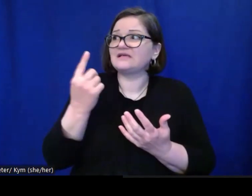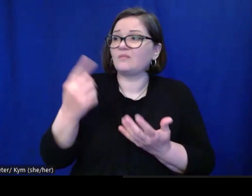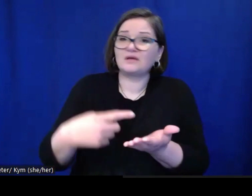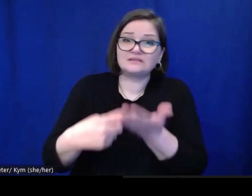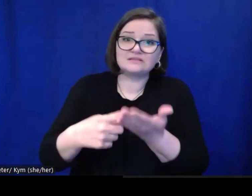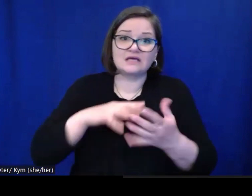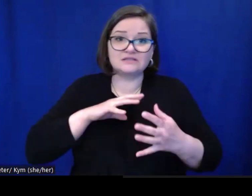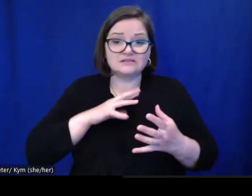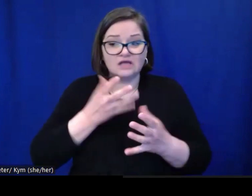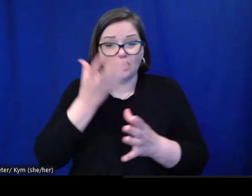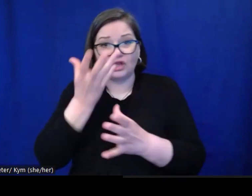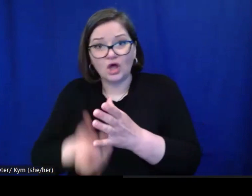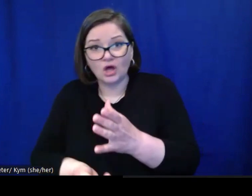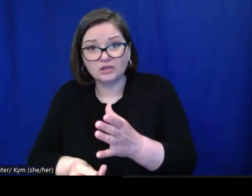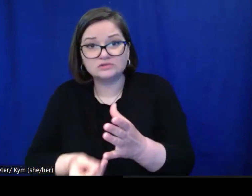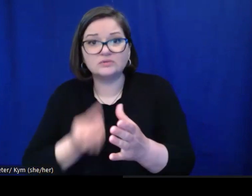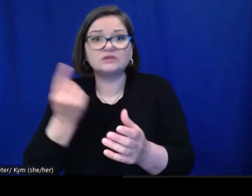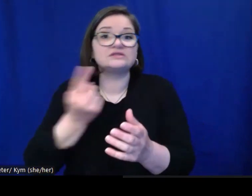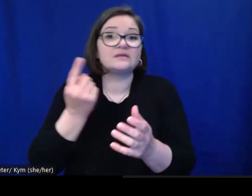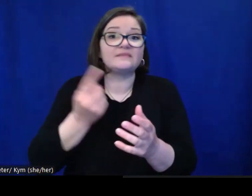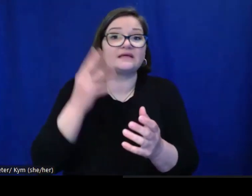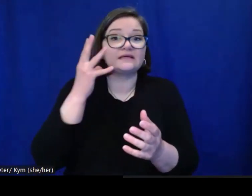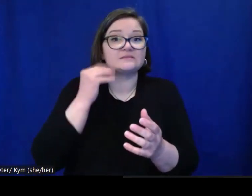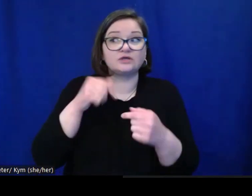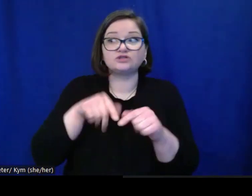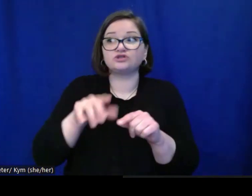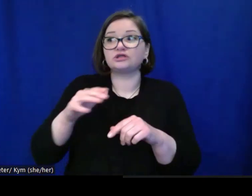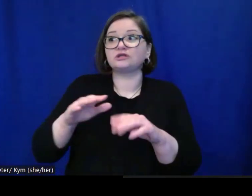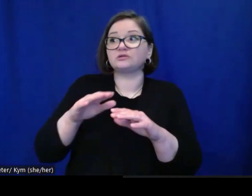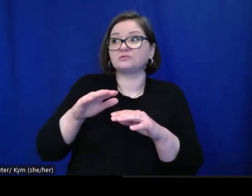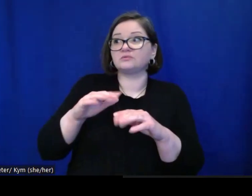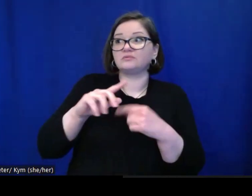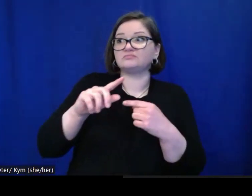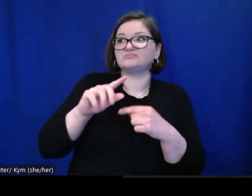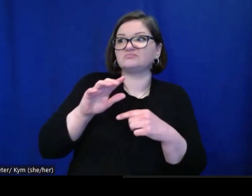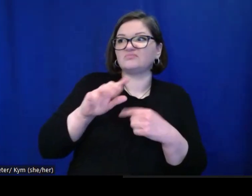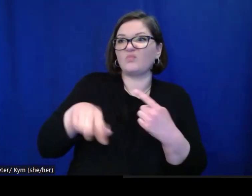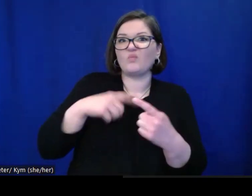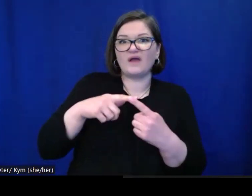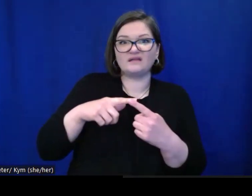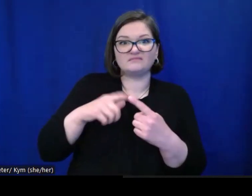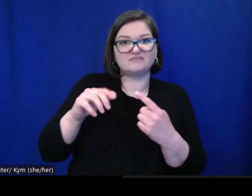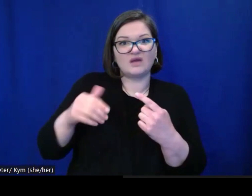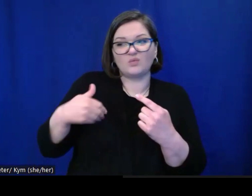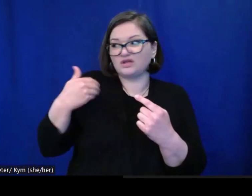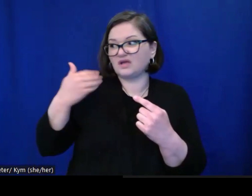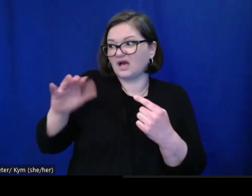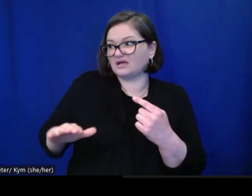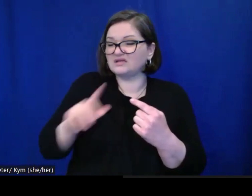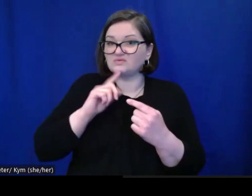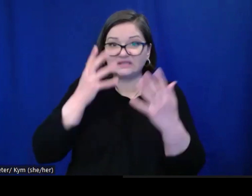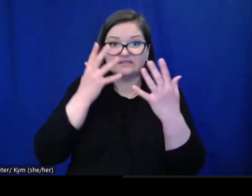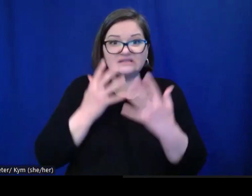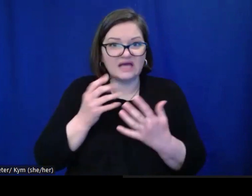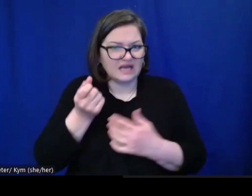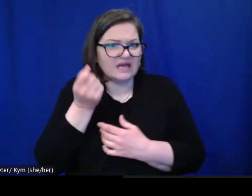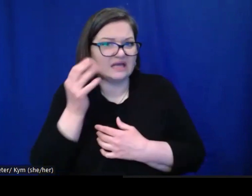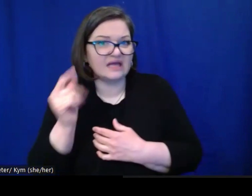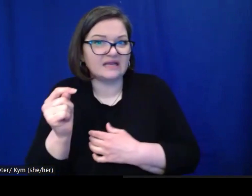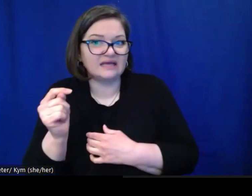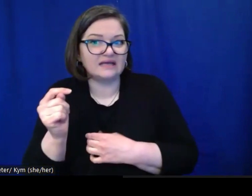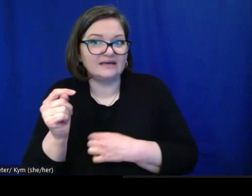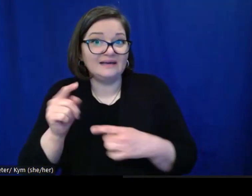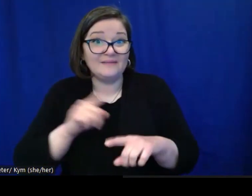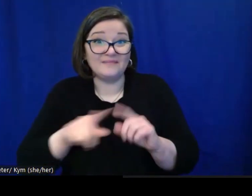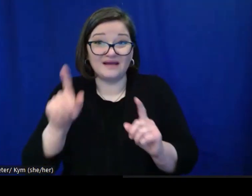if somebody brings up something they experienced when they were younger that is sad. And I get it, but I believe